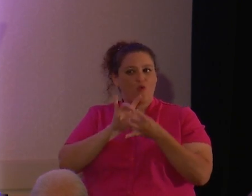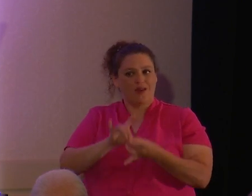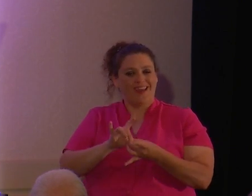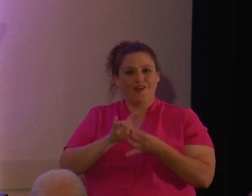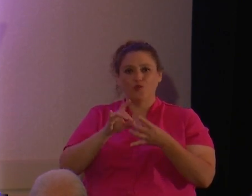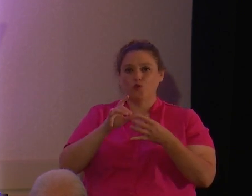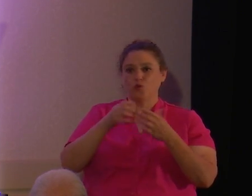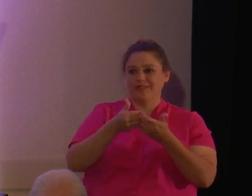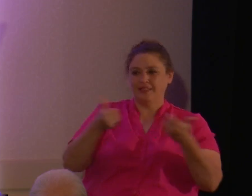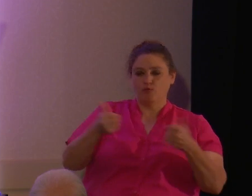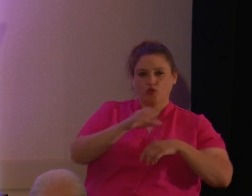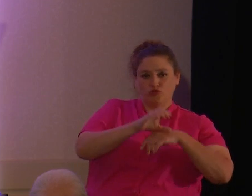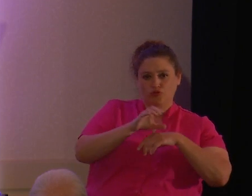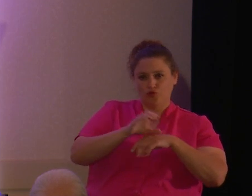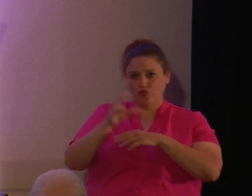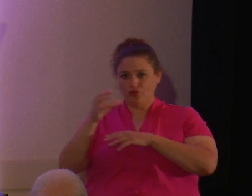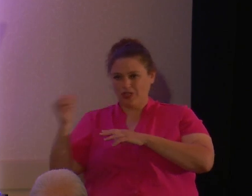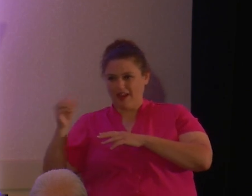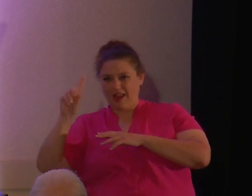and flaunted.